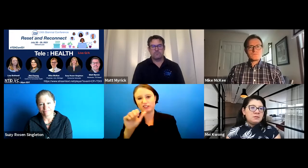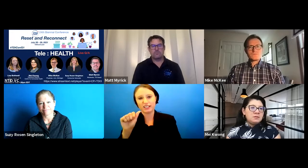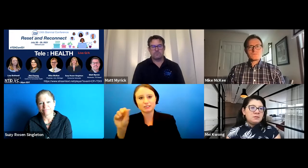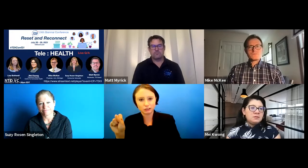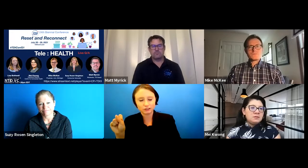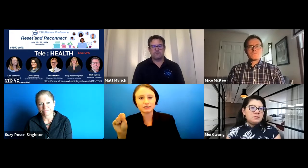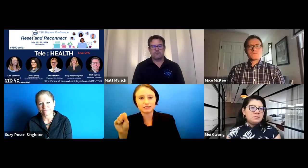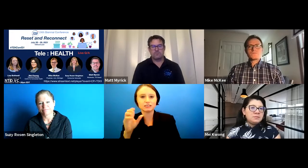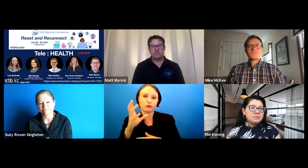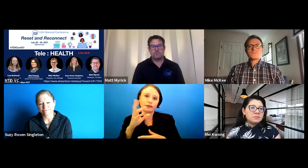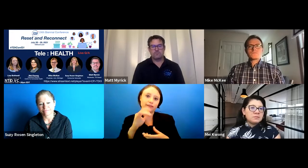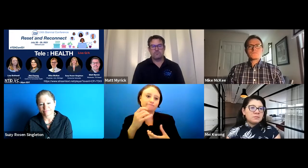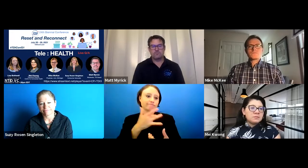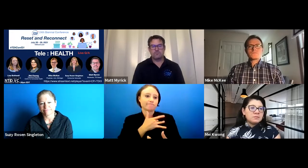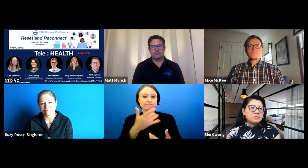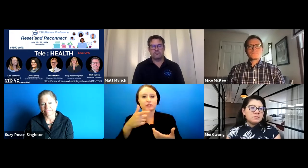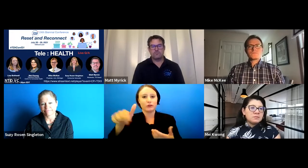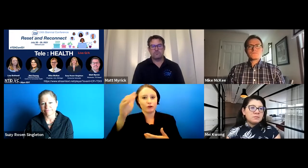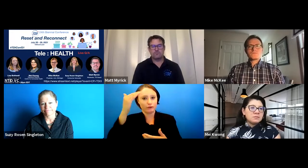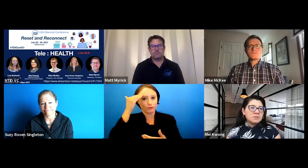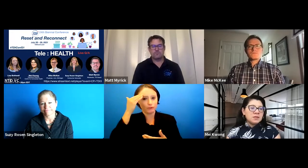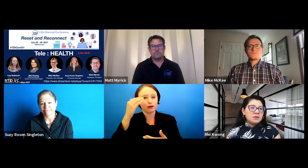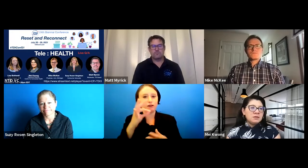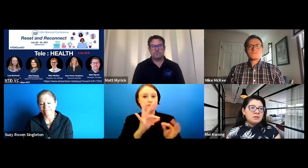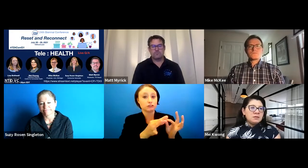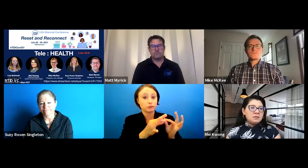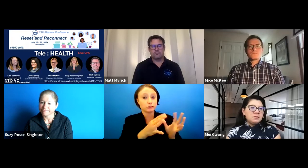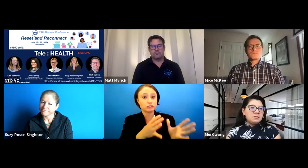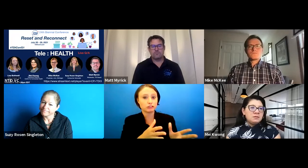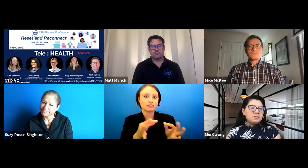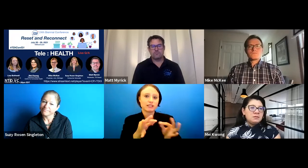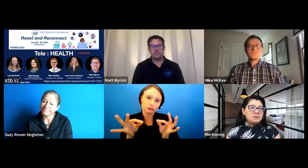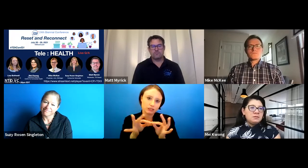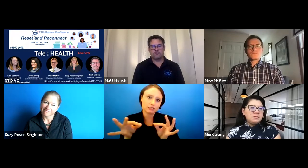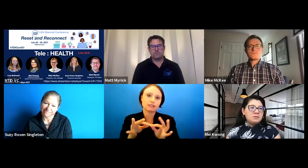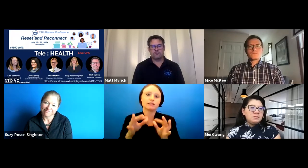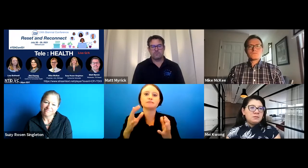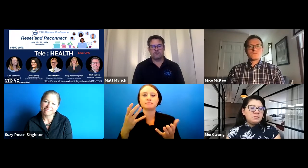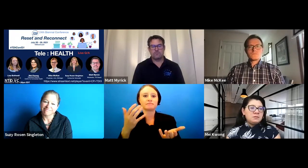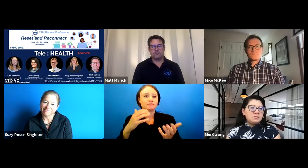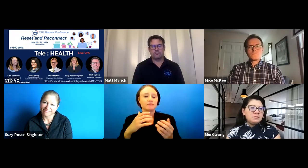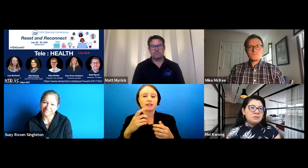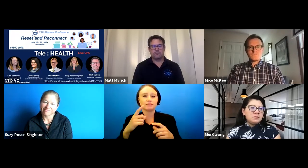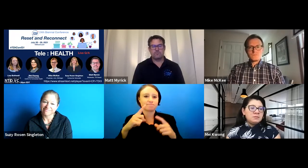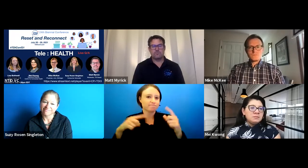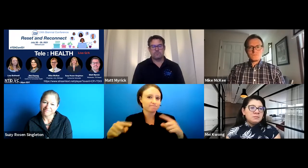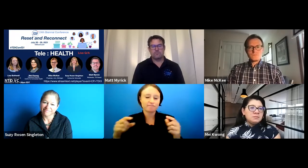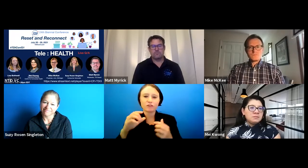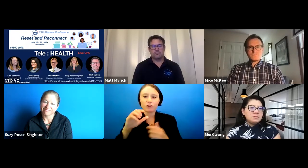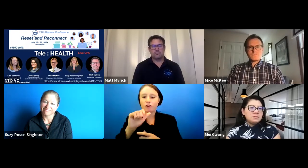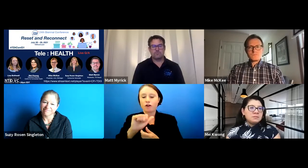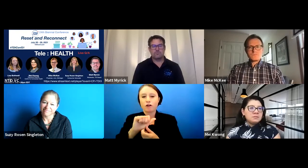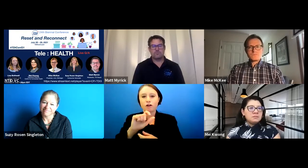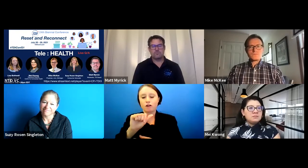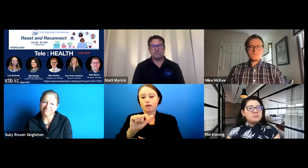and services, which we call AAS. Typically, you might be familiar with interpreters, captioning